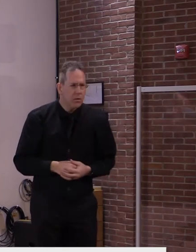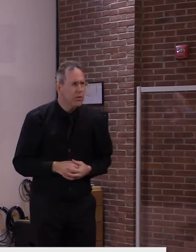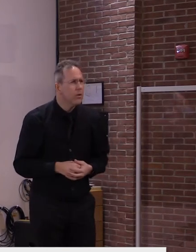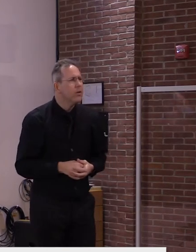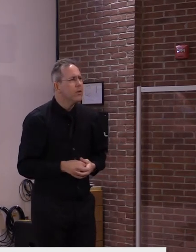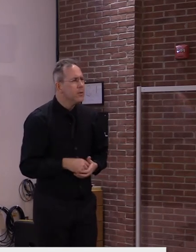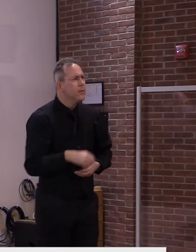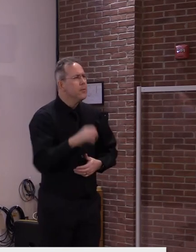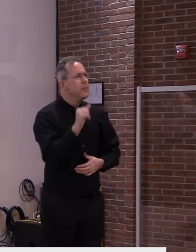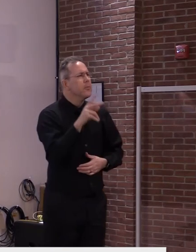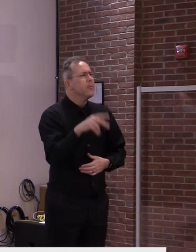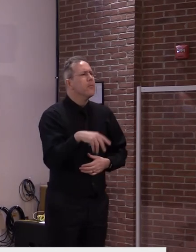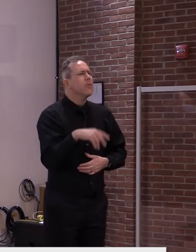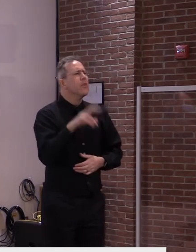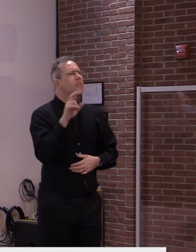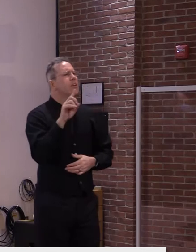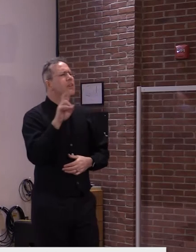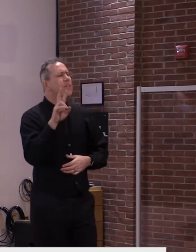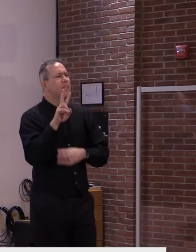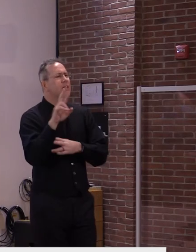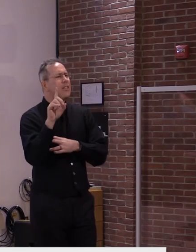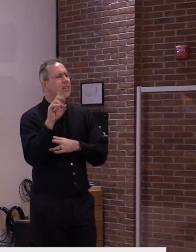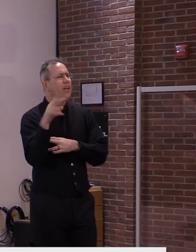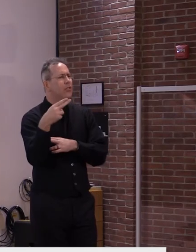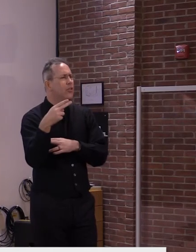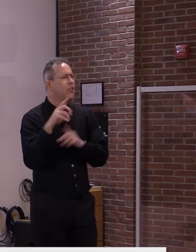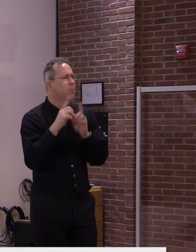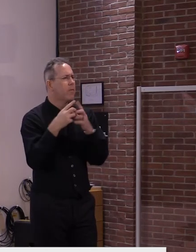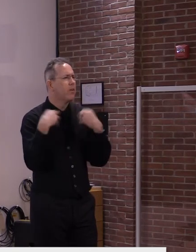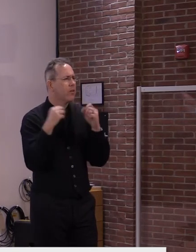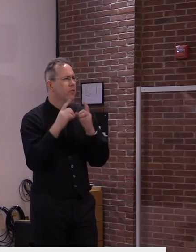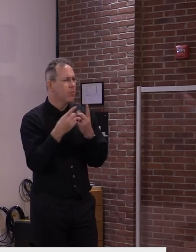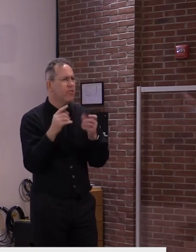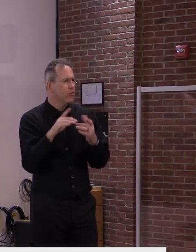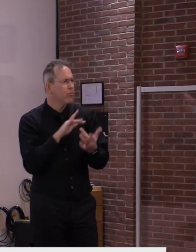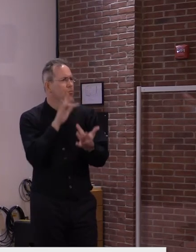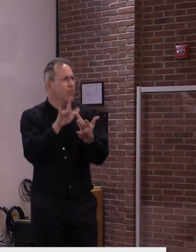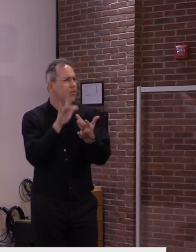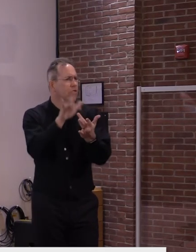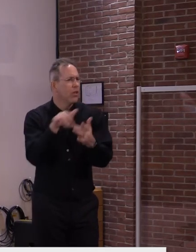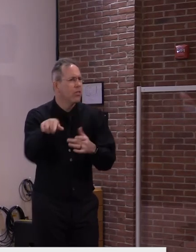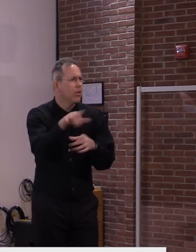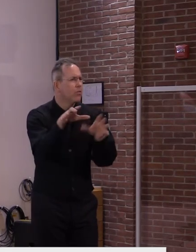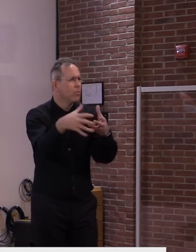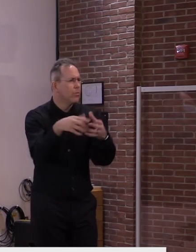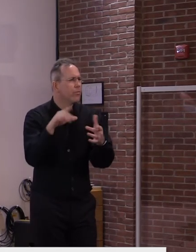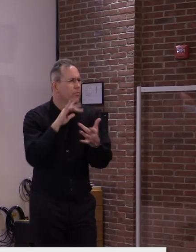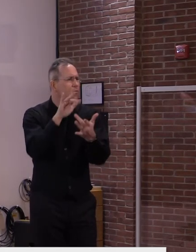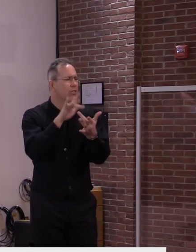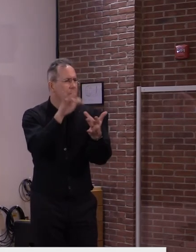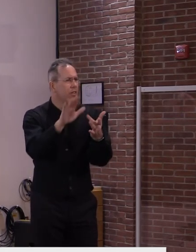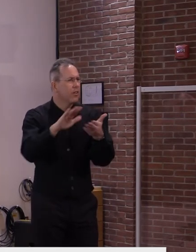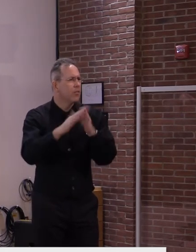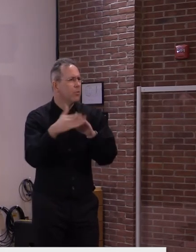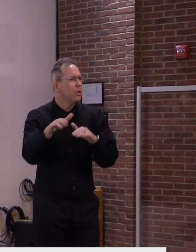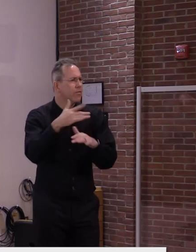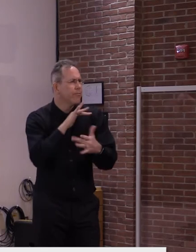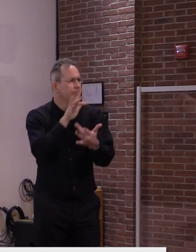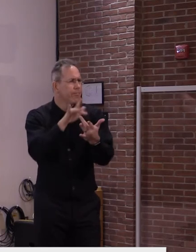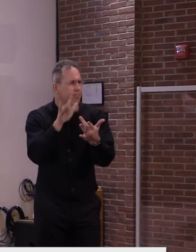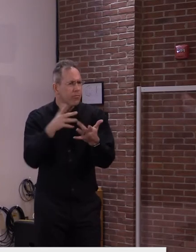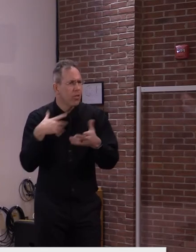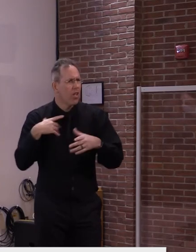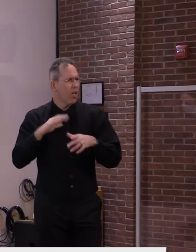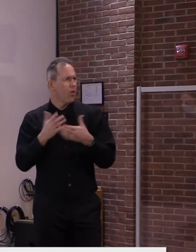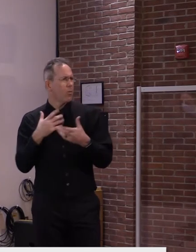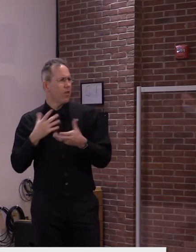have a very active group within the health department to reach out to the BIPOC community.